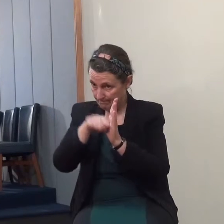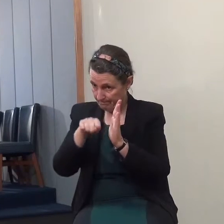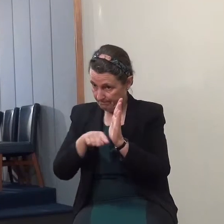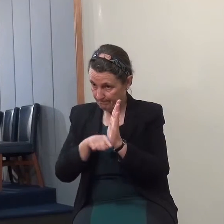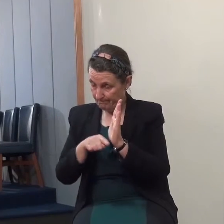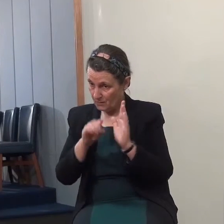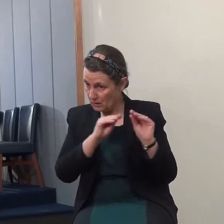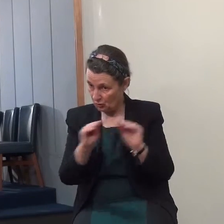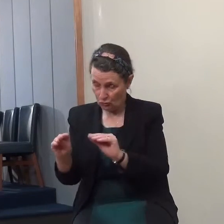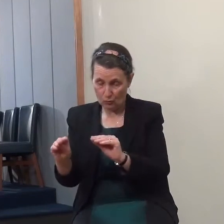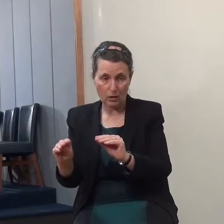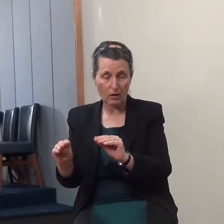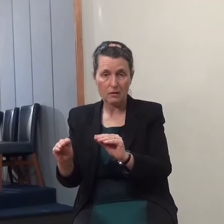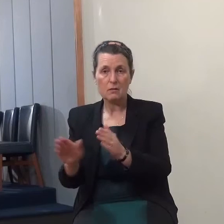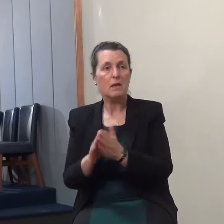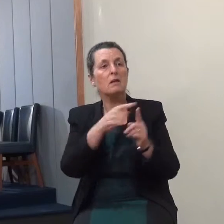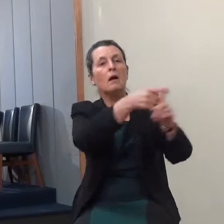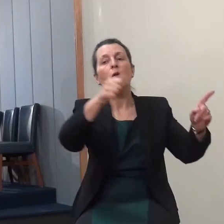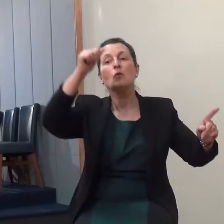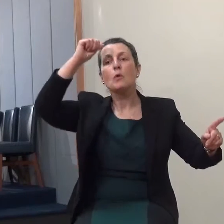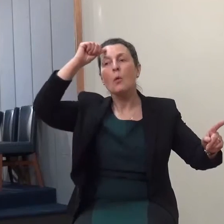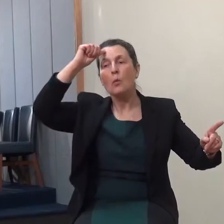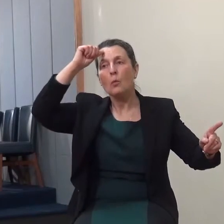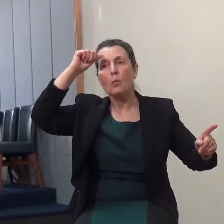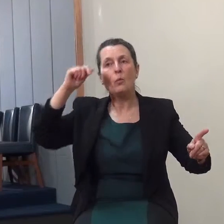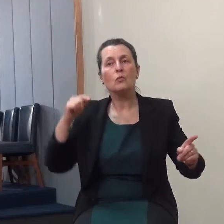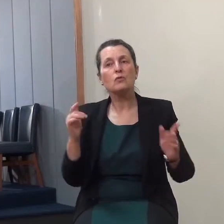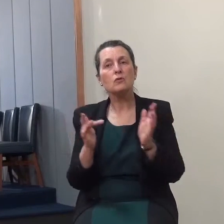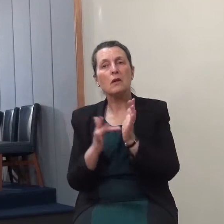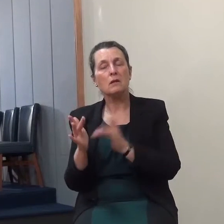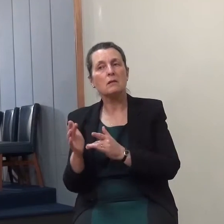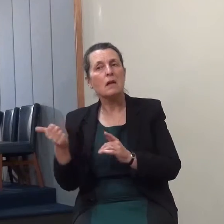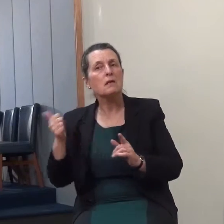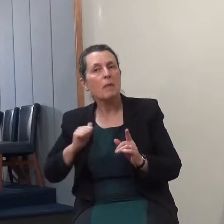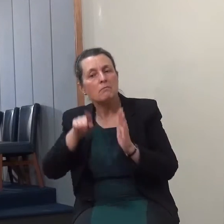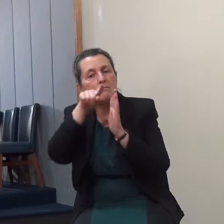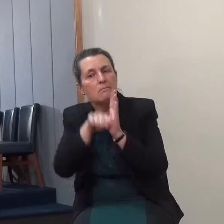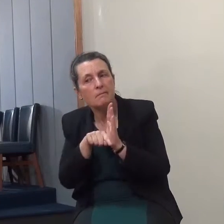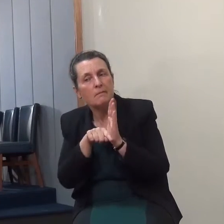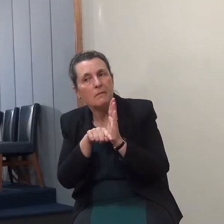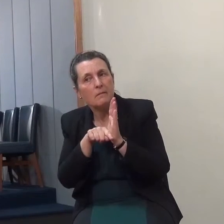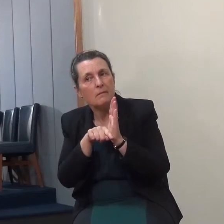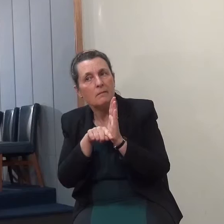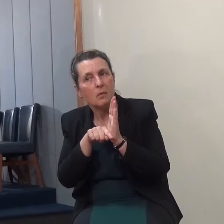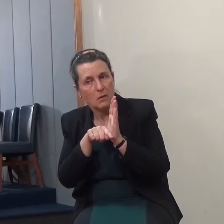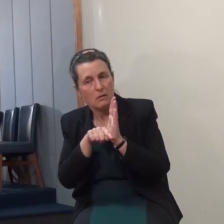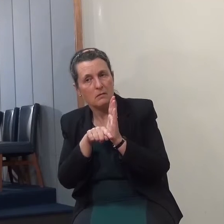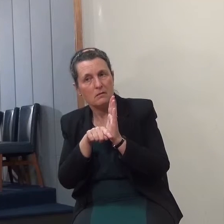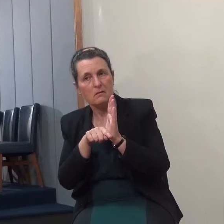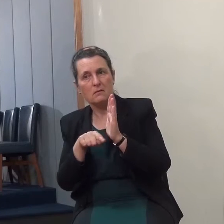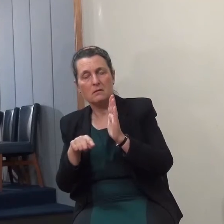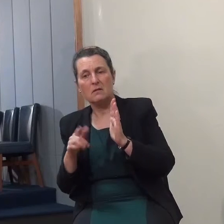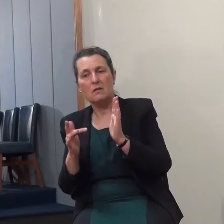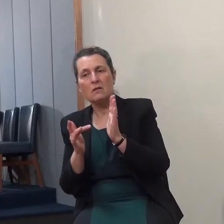instructing them, and he's publicly announcing the character of his ministry, what he will do, how he